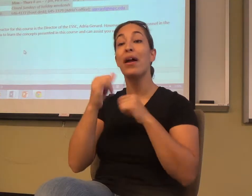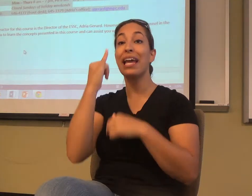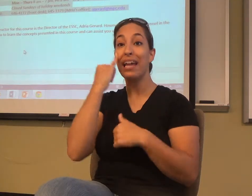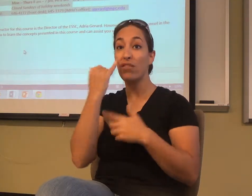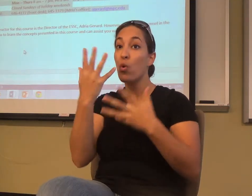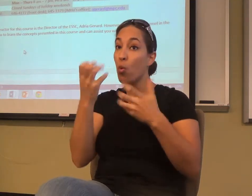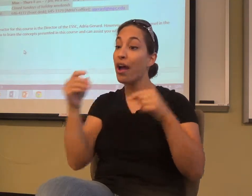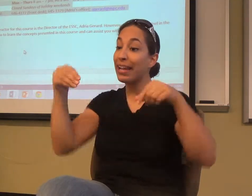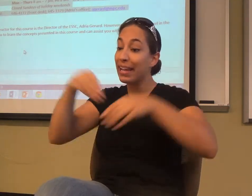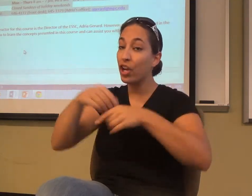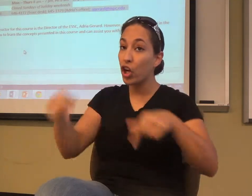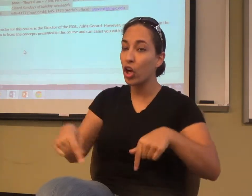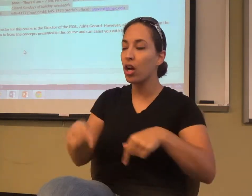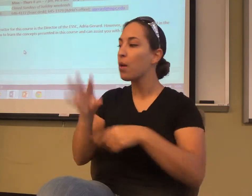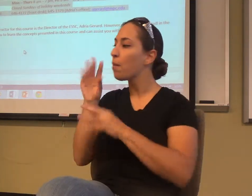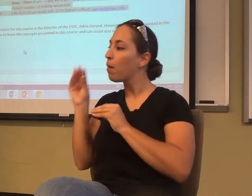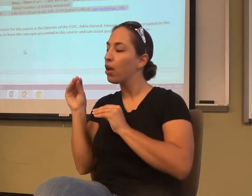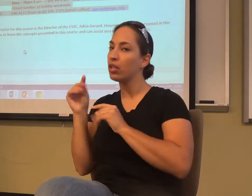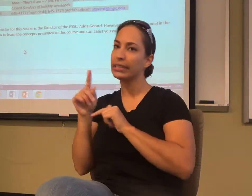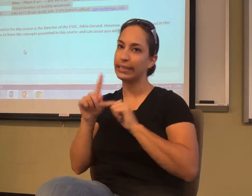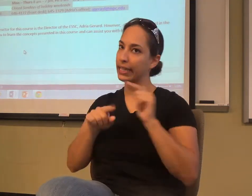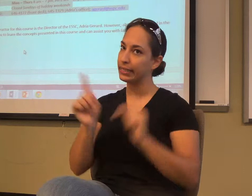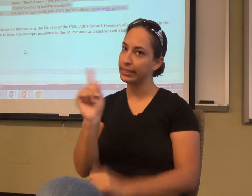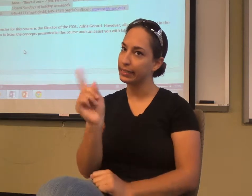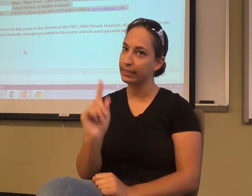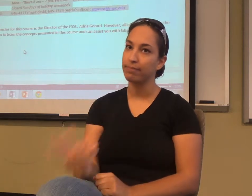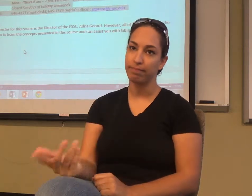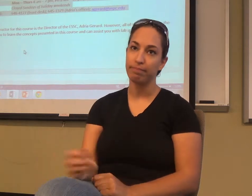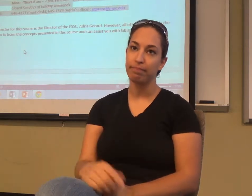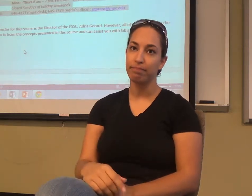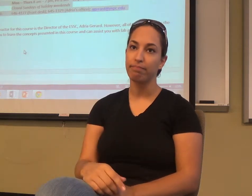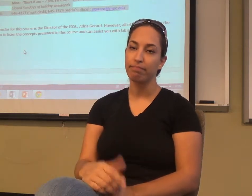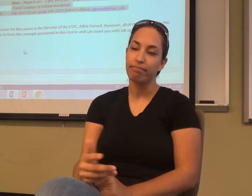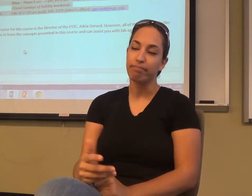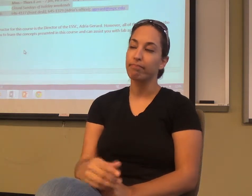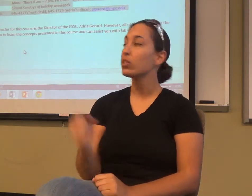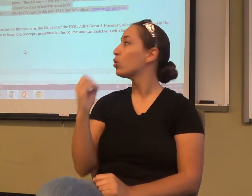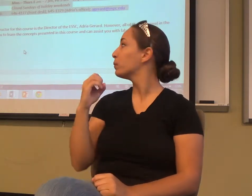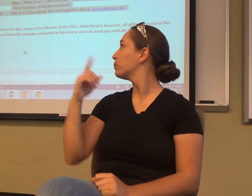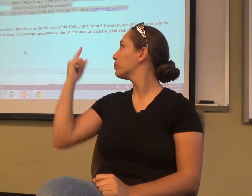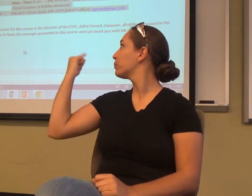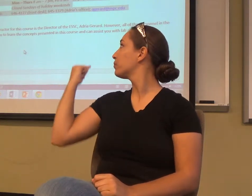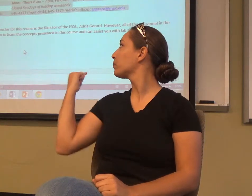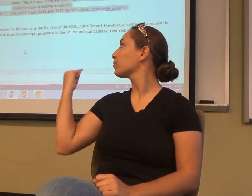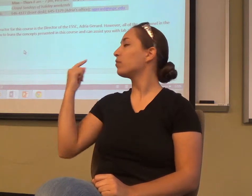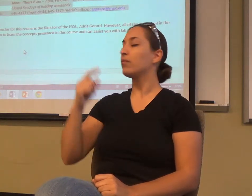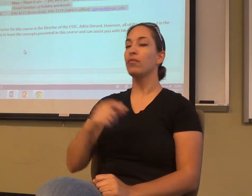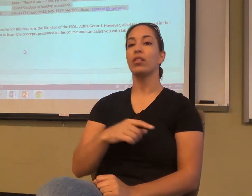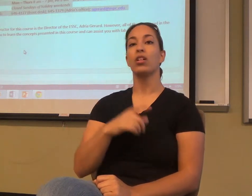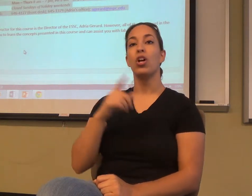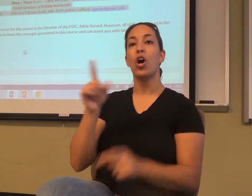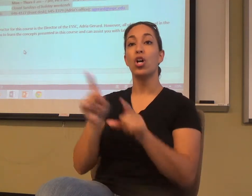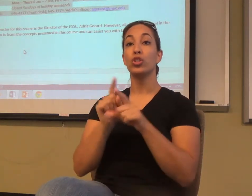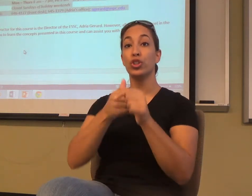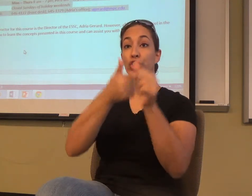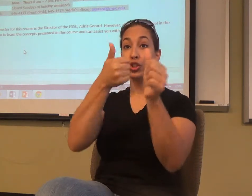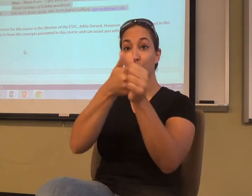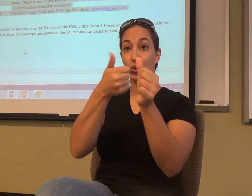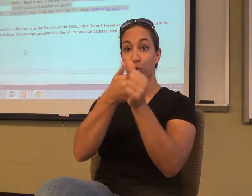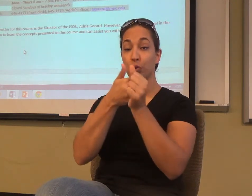Here are our hours. These are important to note because you will determine when you come down from week to week to do your lab assignments. So there's no set